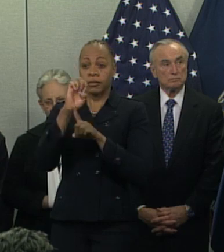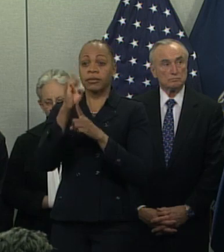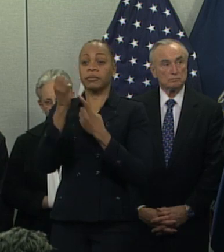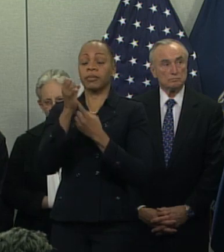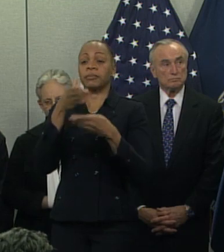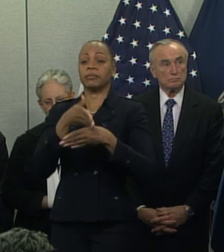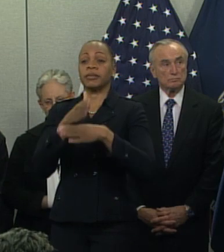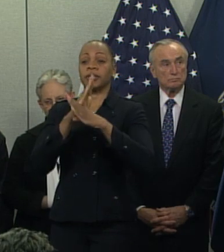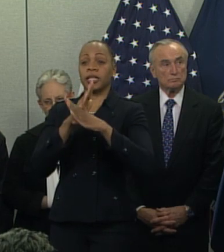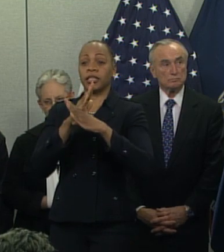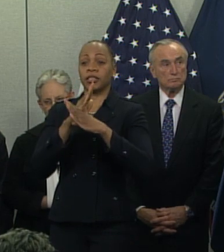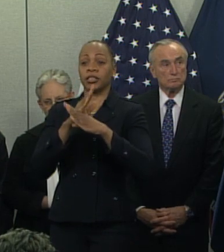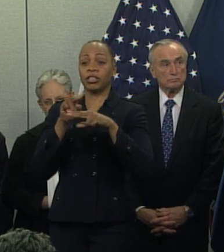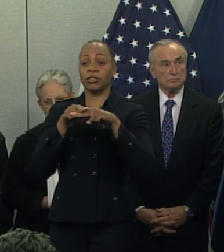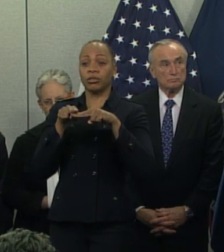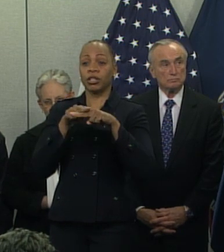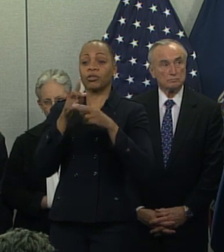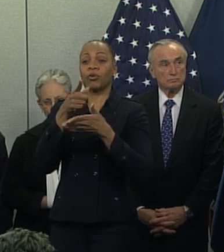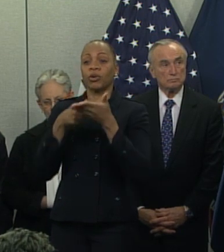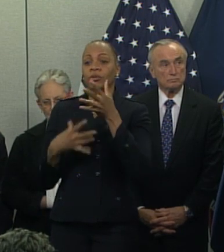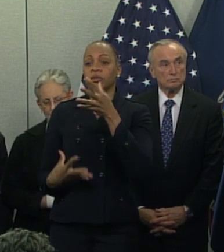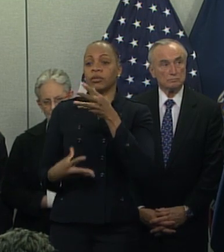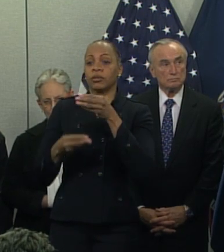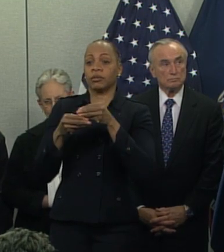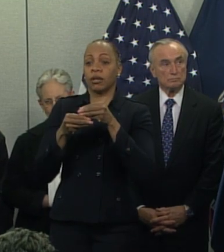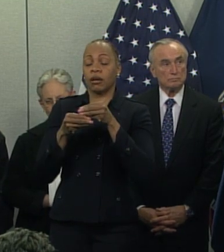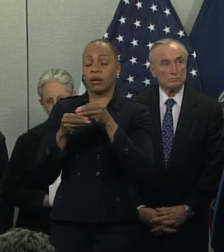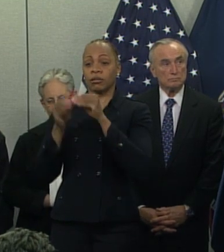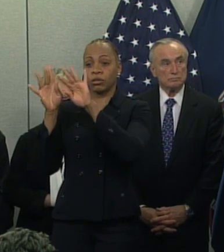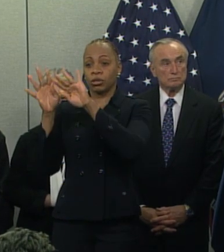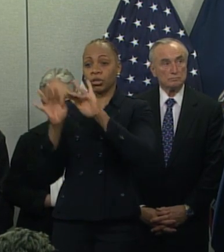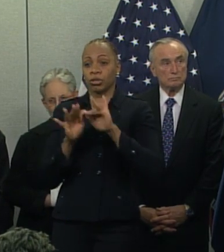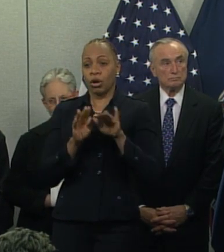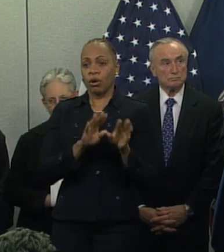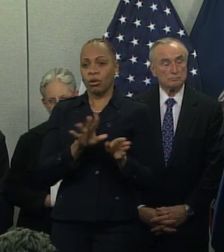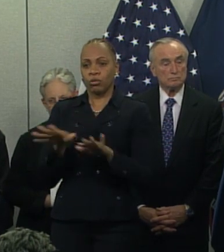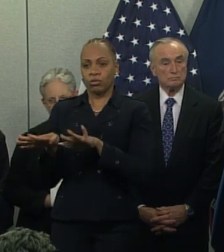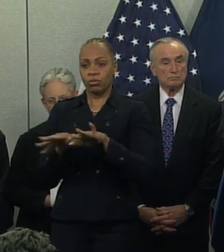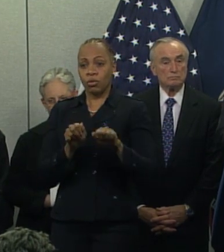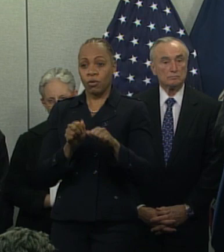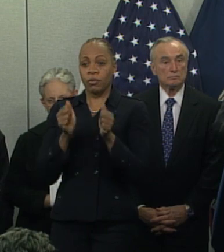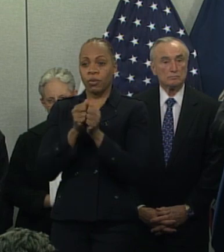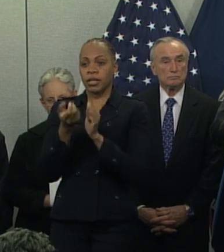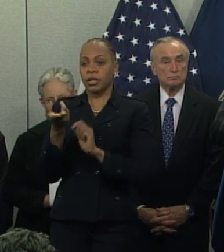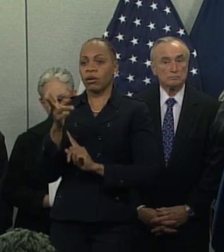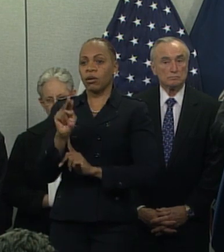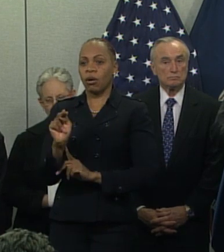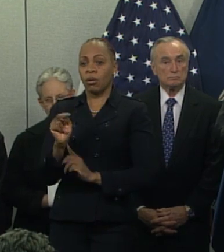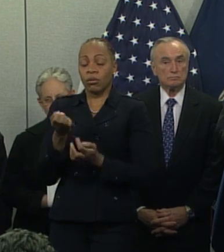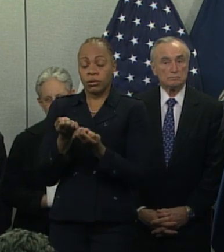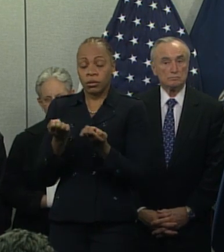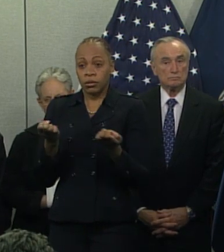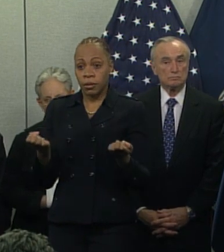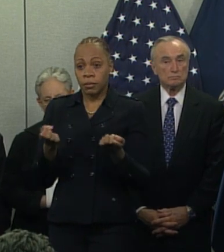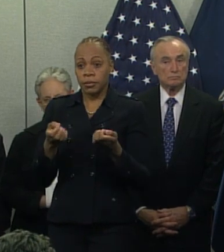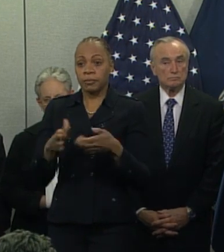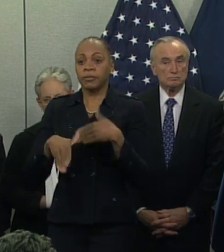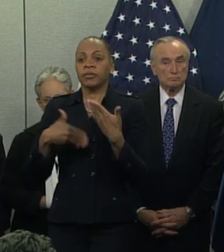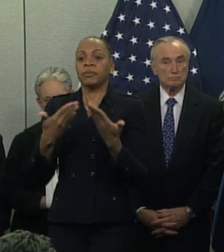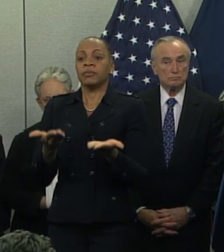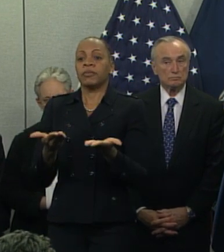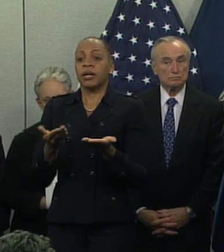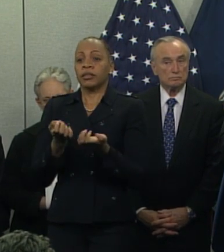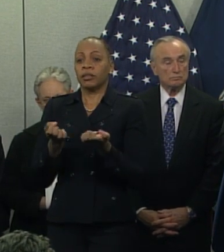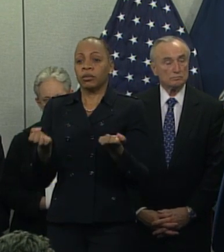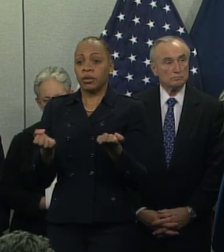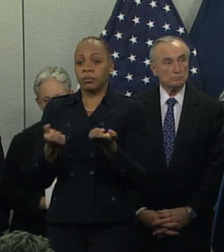Department of Transportation will supplement snow removal efforts with their own equipment. So they are providing their equipment to aid